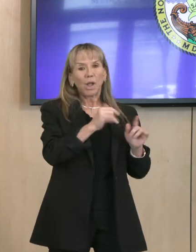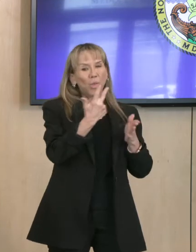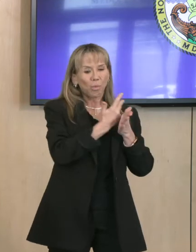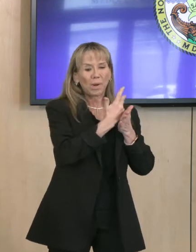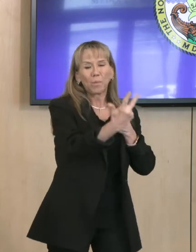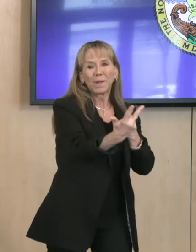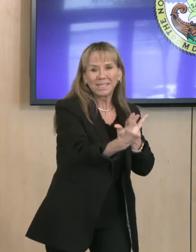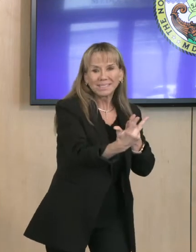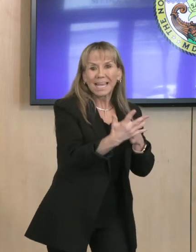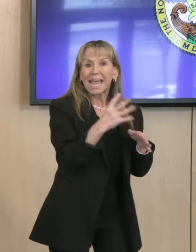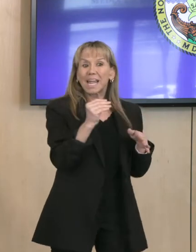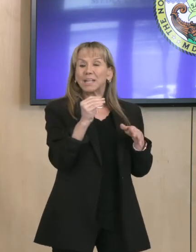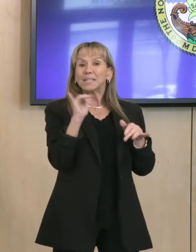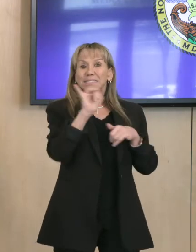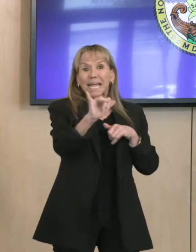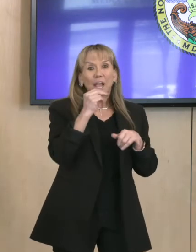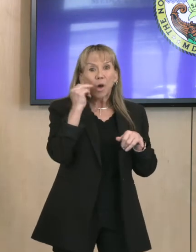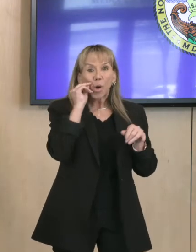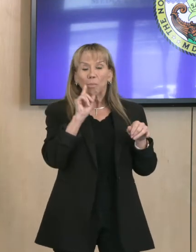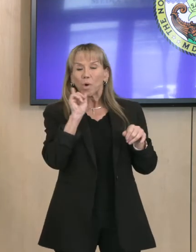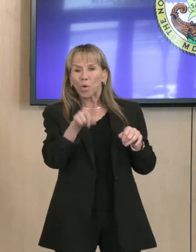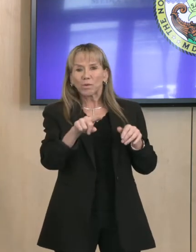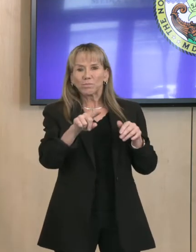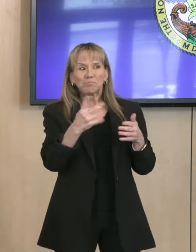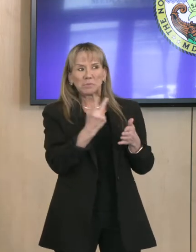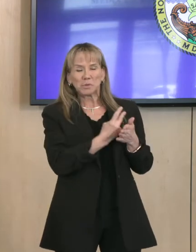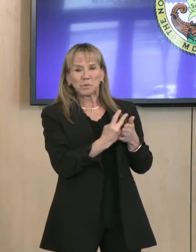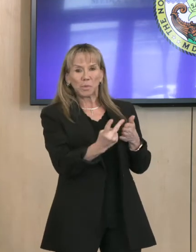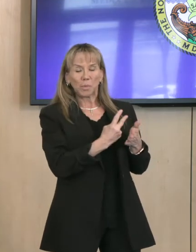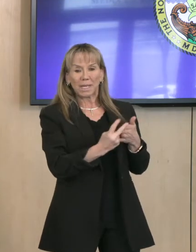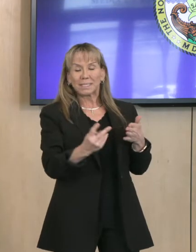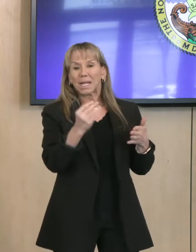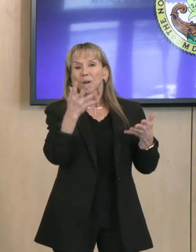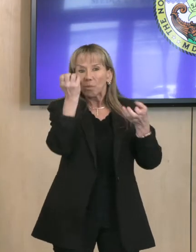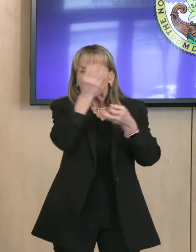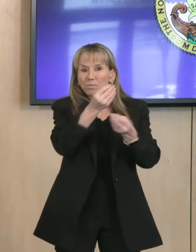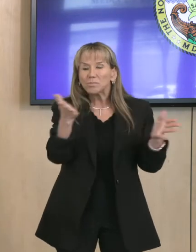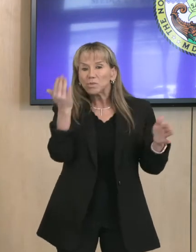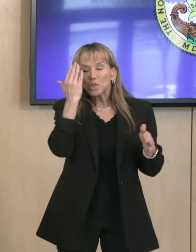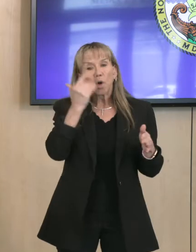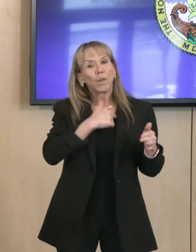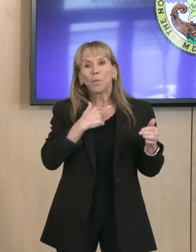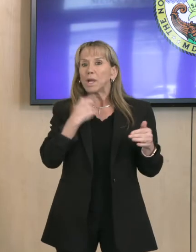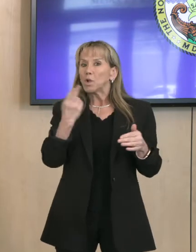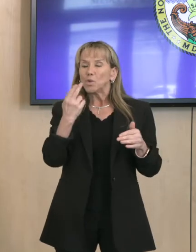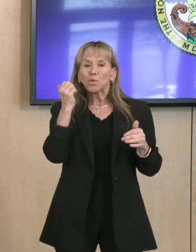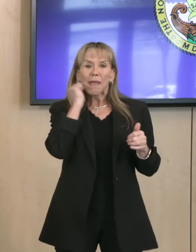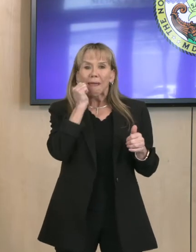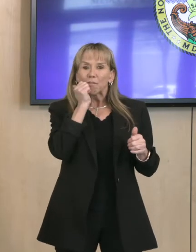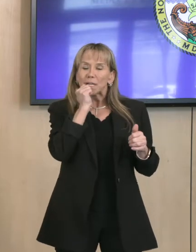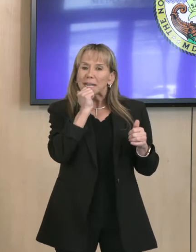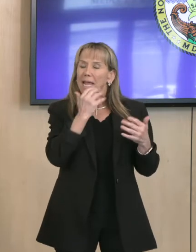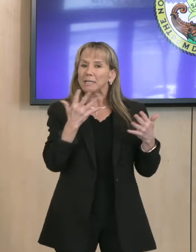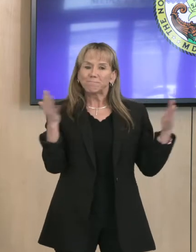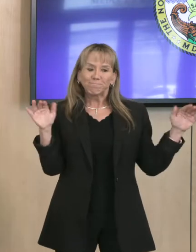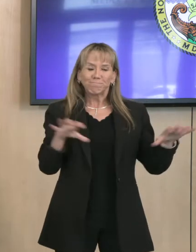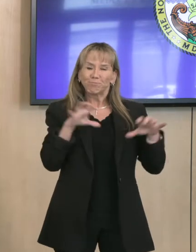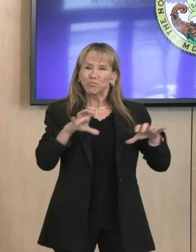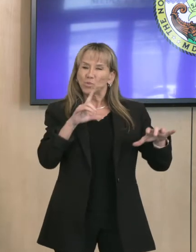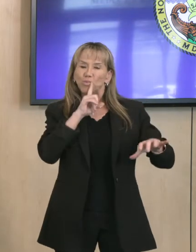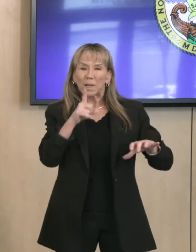order. And I want the public to know that every single day is being used to the maximum amount possible. Here at the county, we are